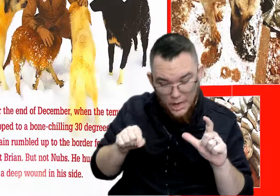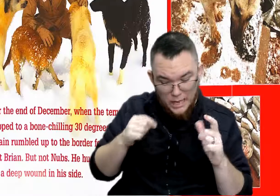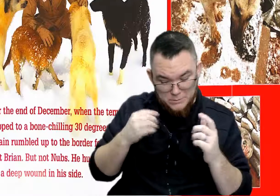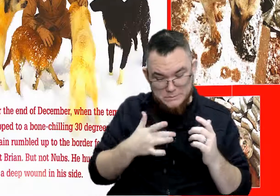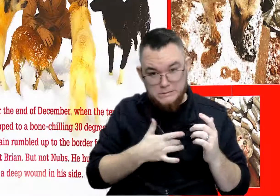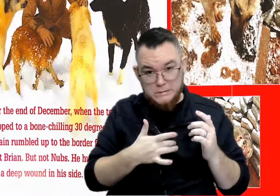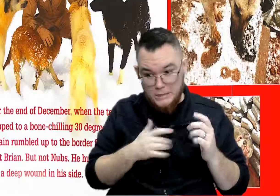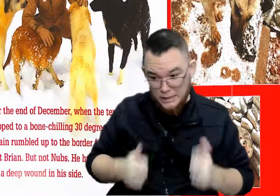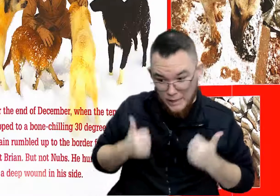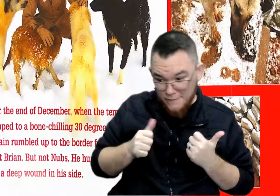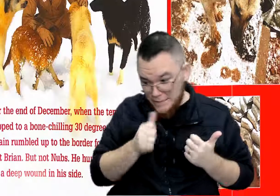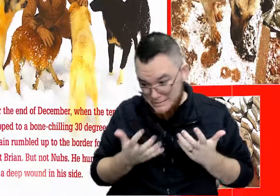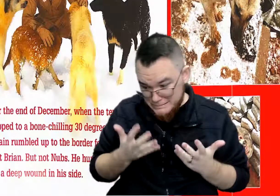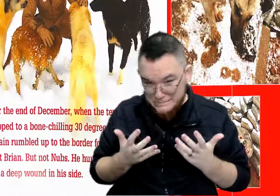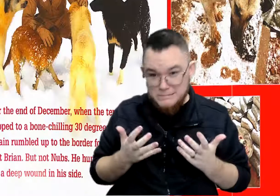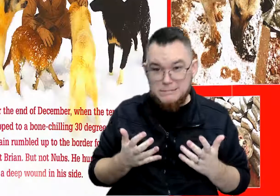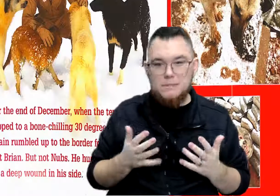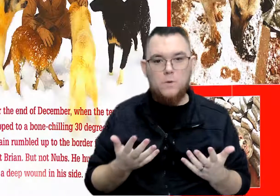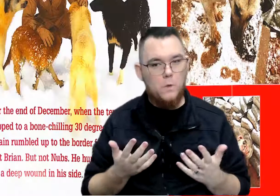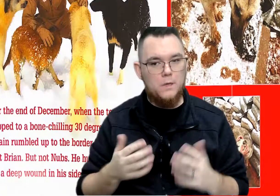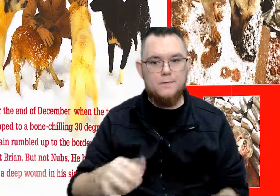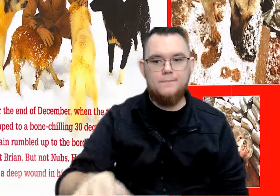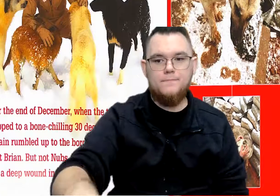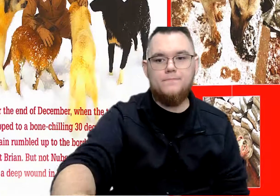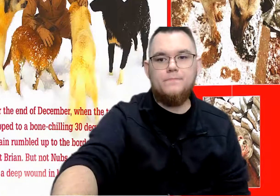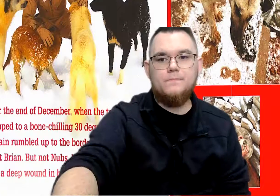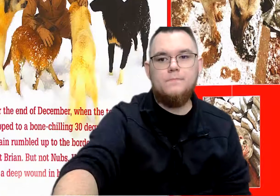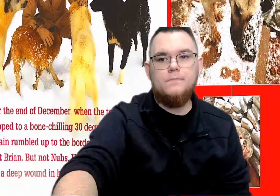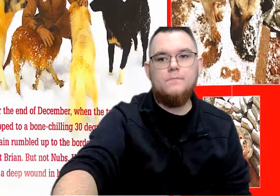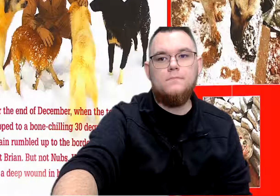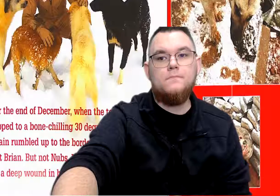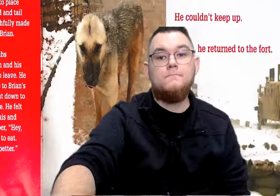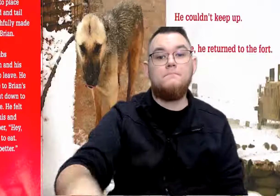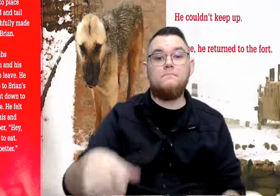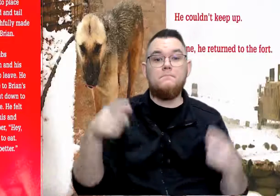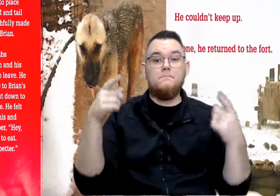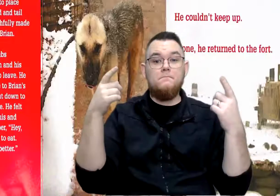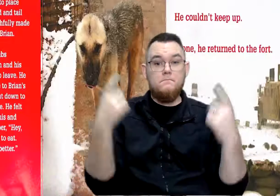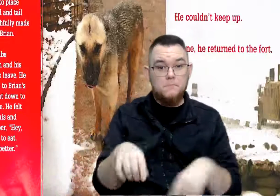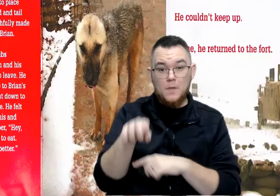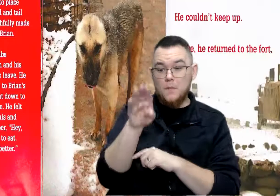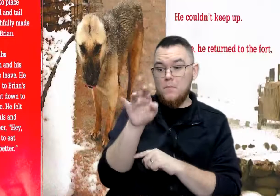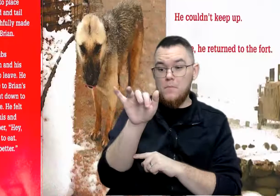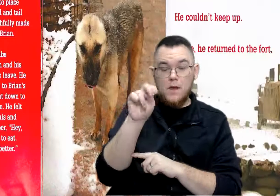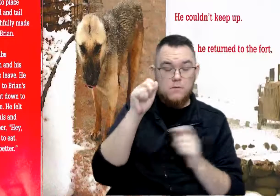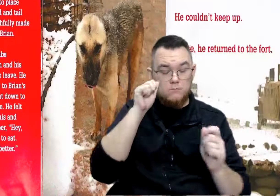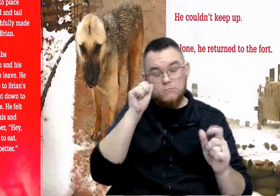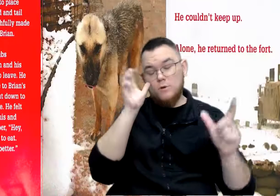When Brian got up at 4 a.m. for his turn at watch, Nubs stiffly padded into place beside